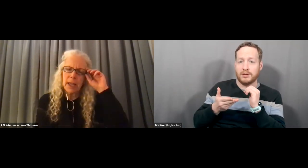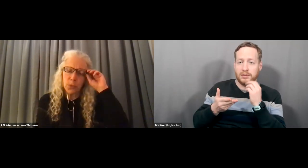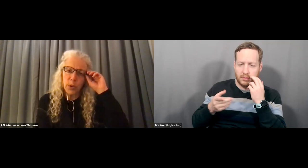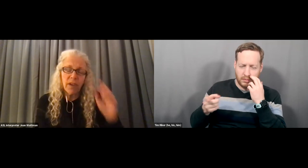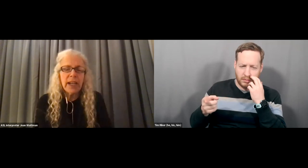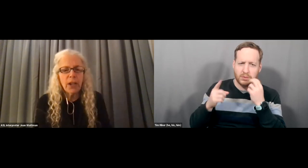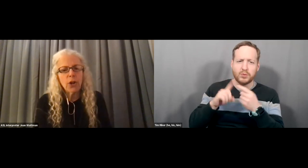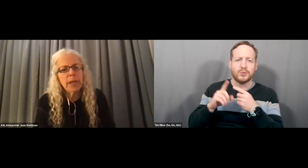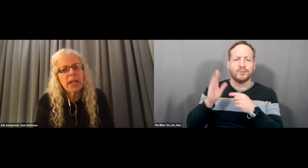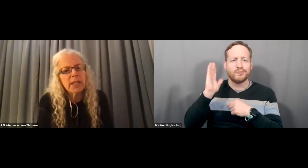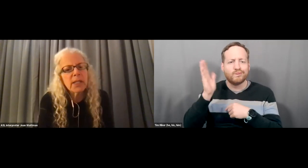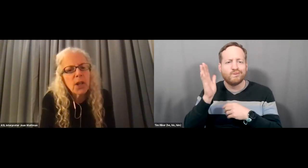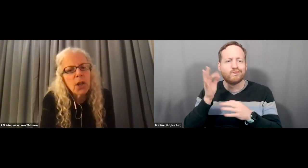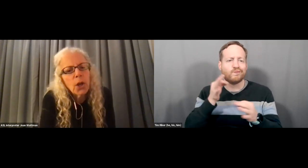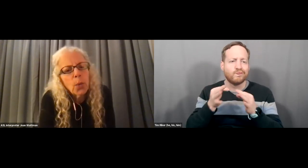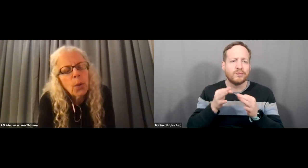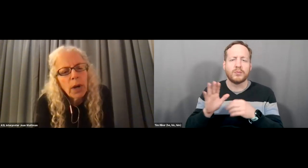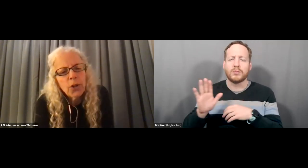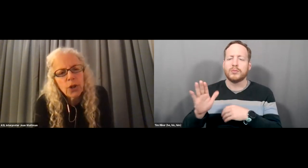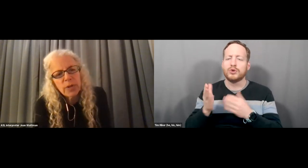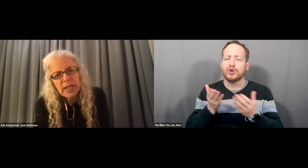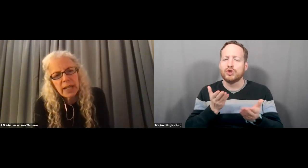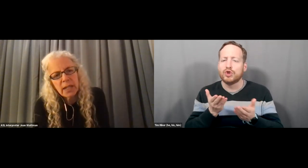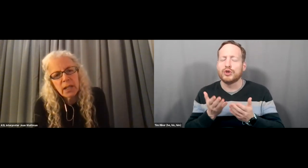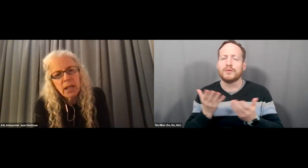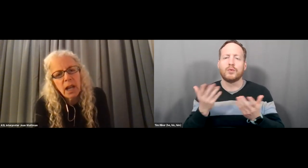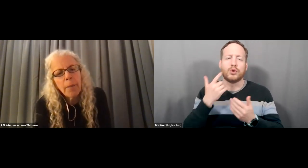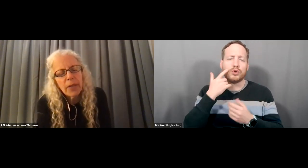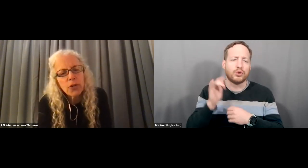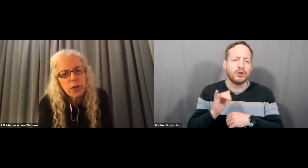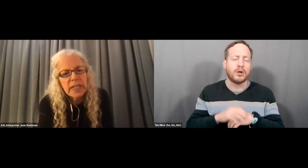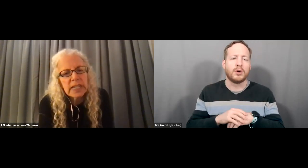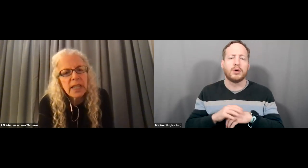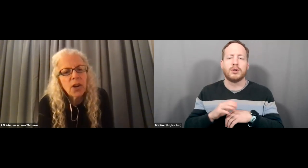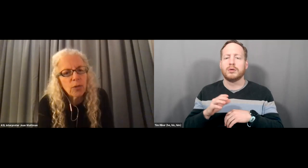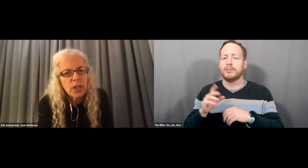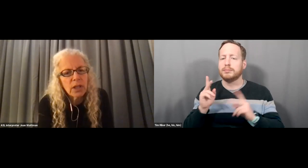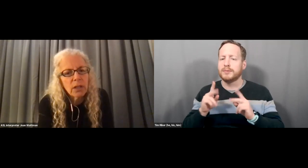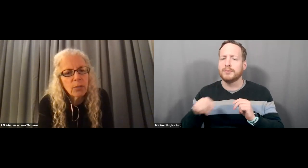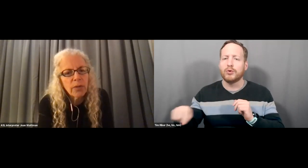And we're inviting her because we want her to present about the services that OSIL